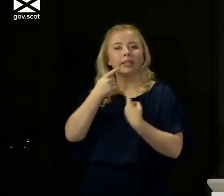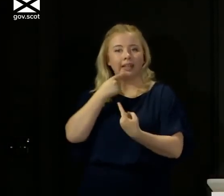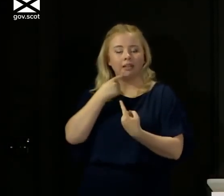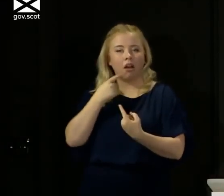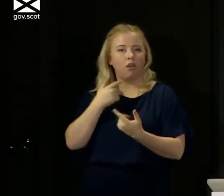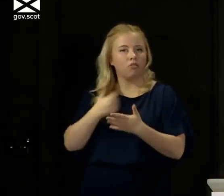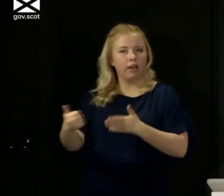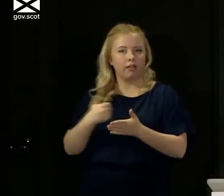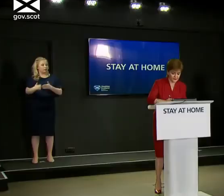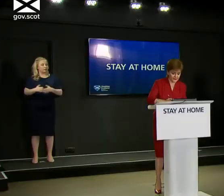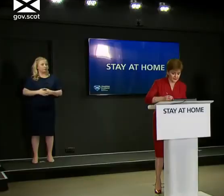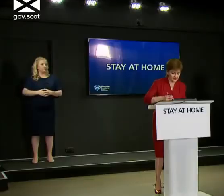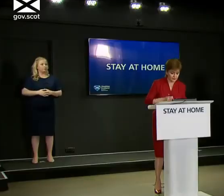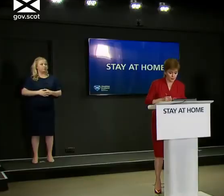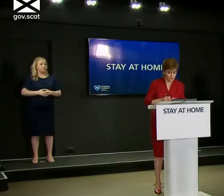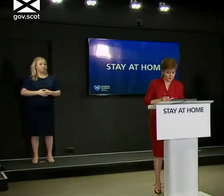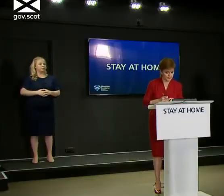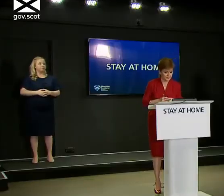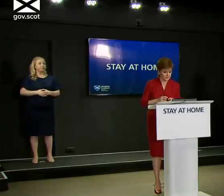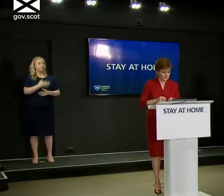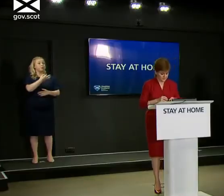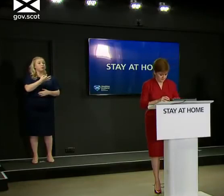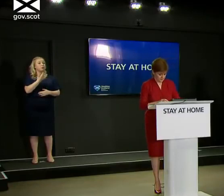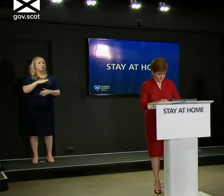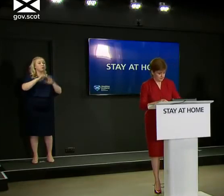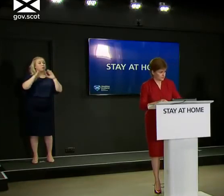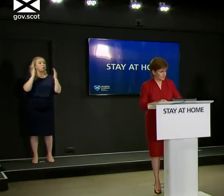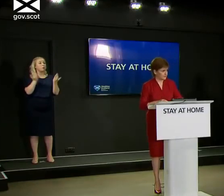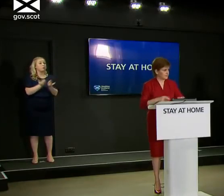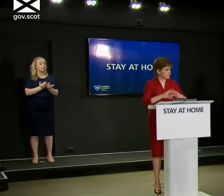as well. Fraser Knight from Global.